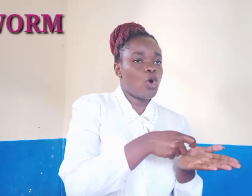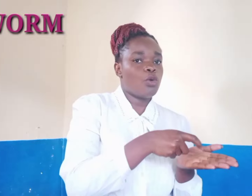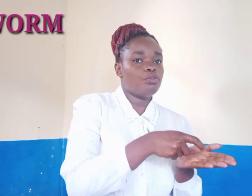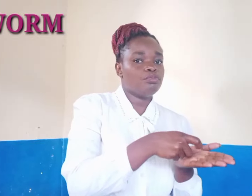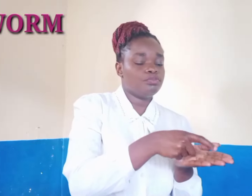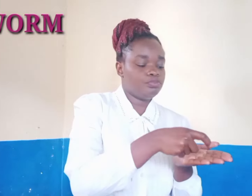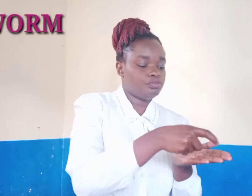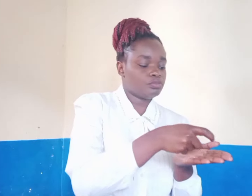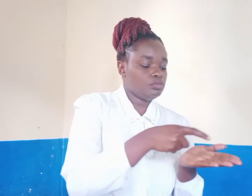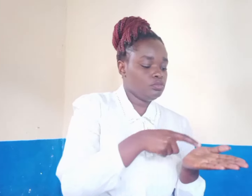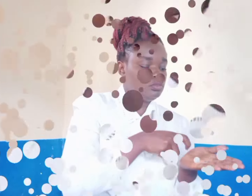Worm.